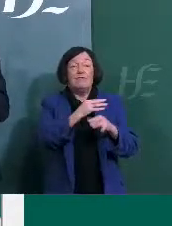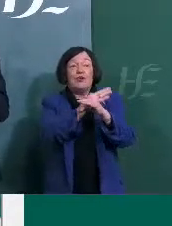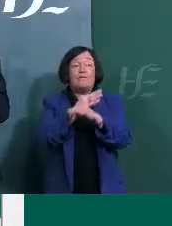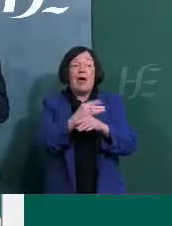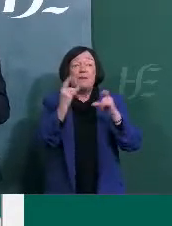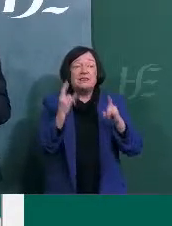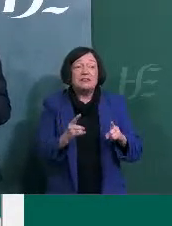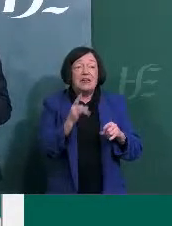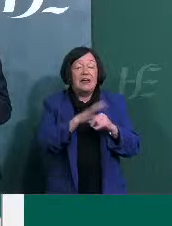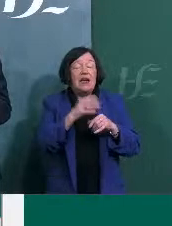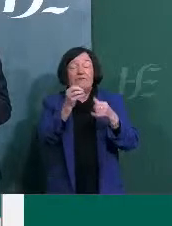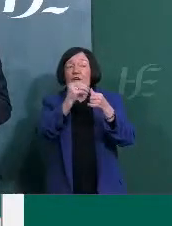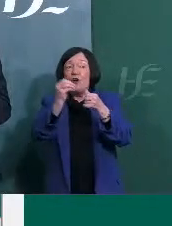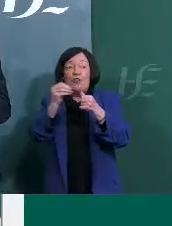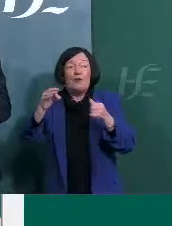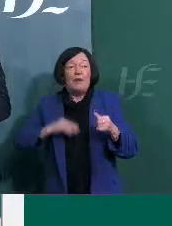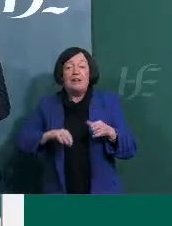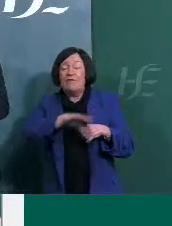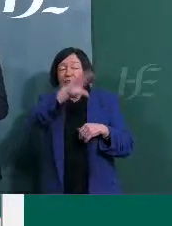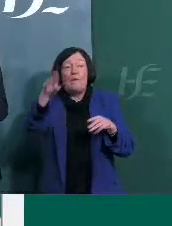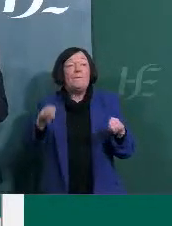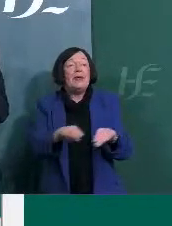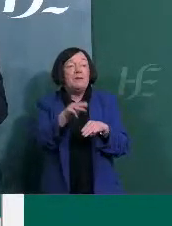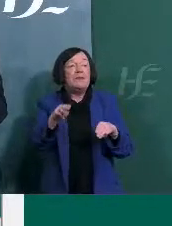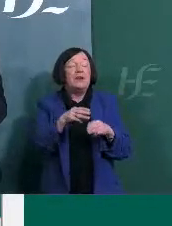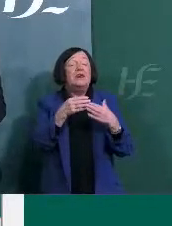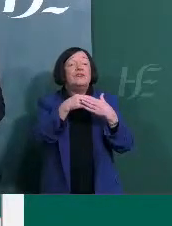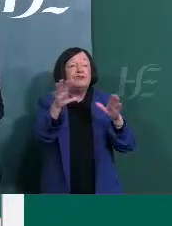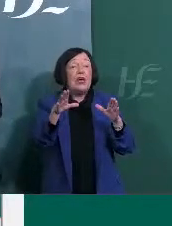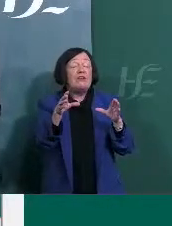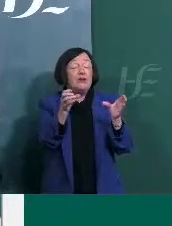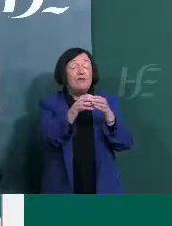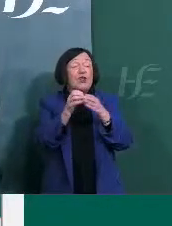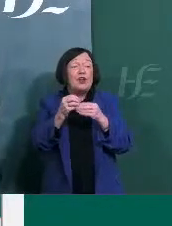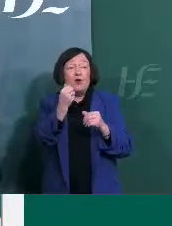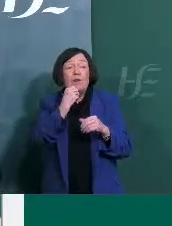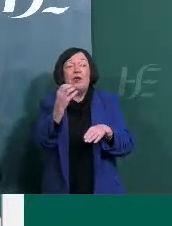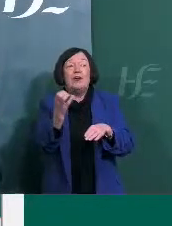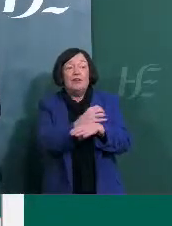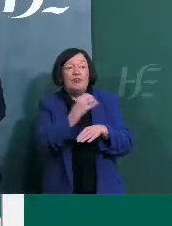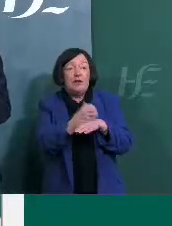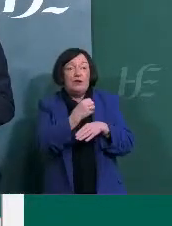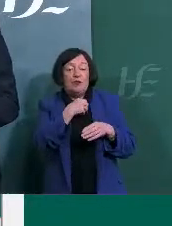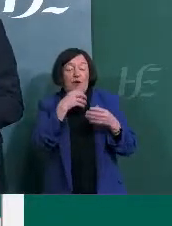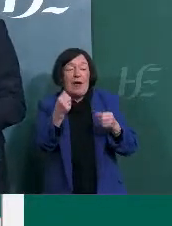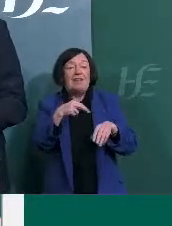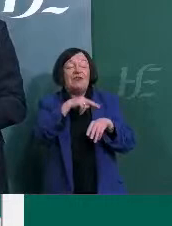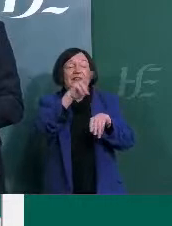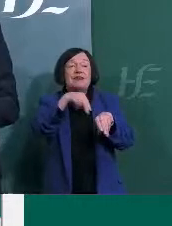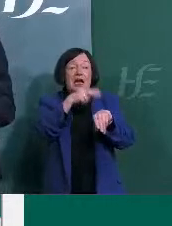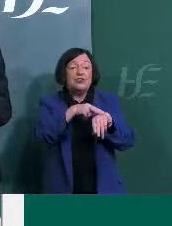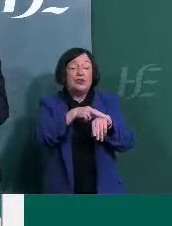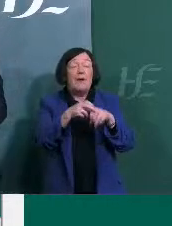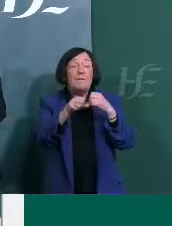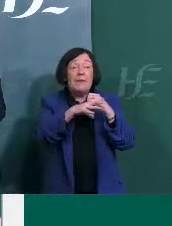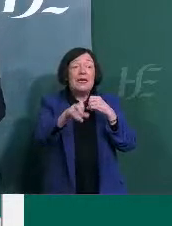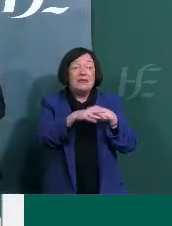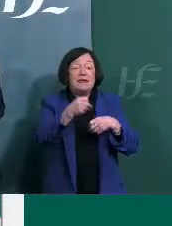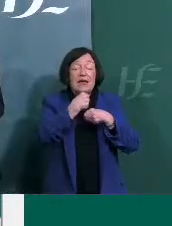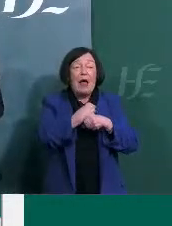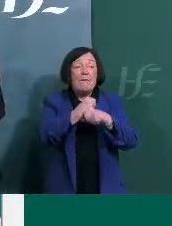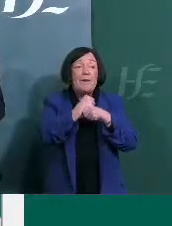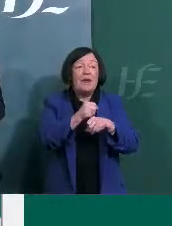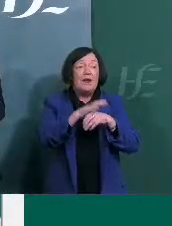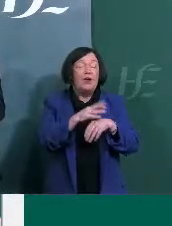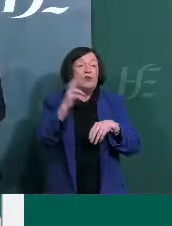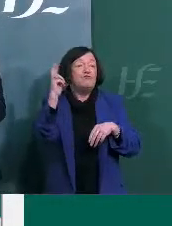health, and for the wider benefit for the population. So at the general population level, we continue to run national media campaigns across the country in terms